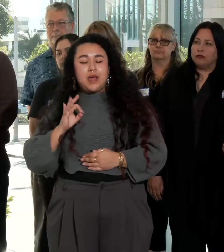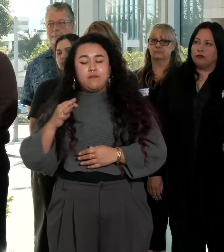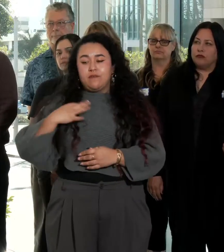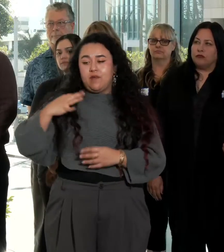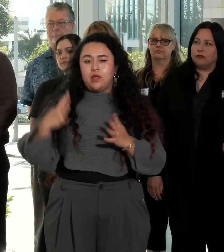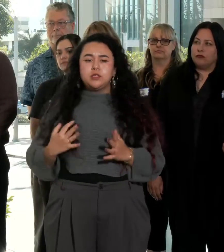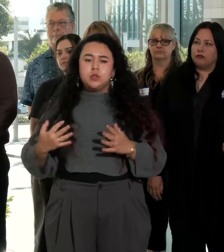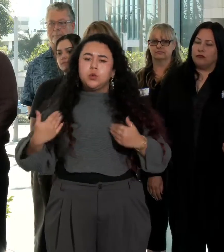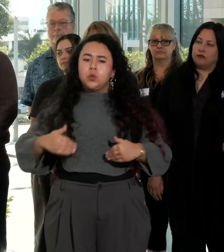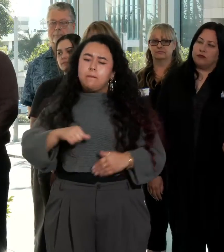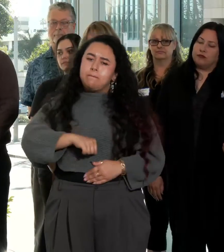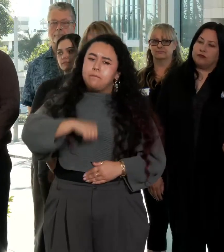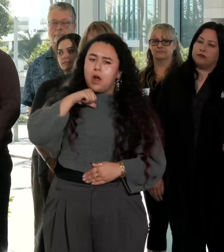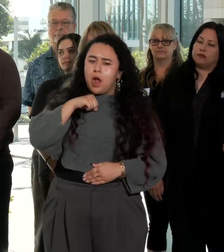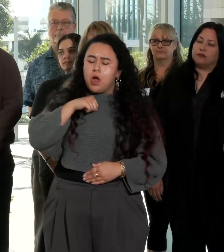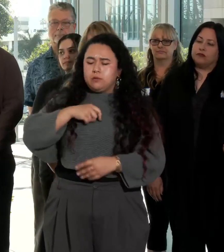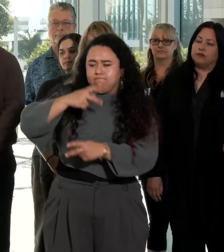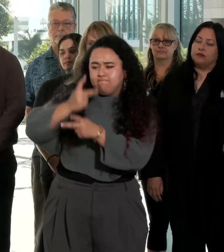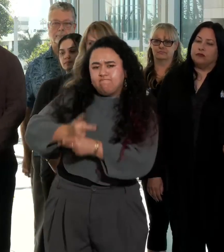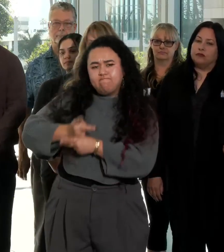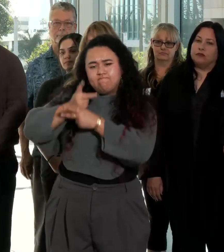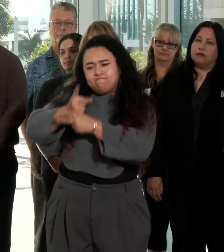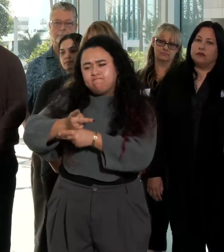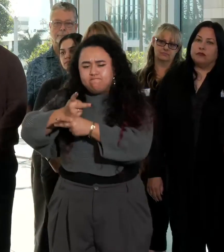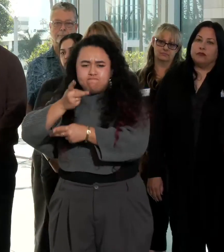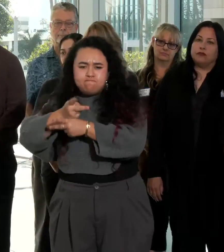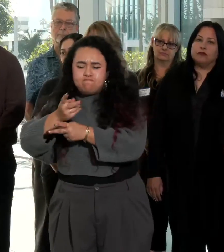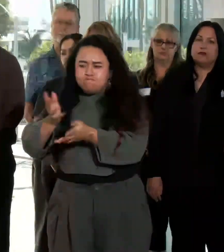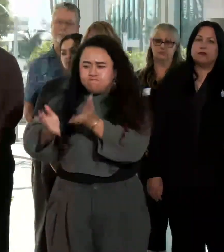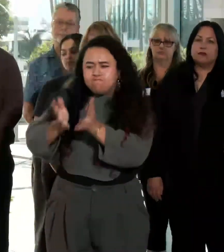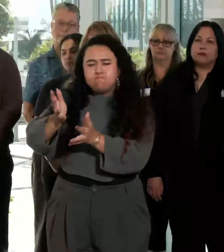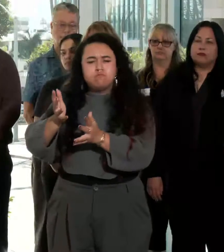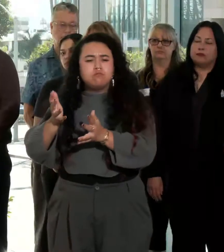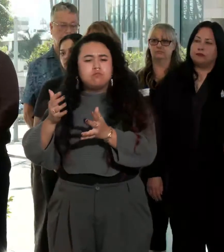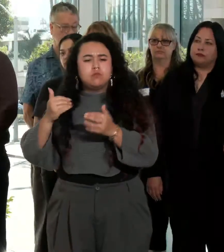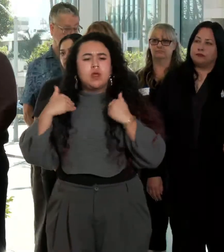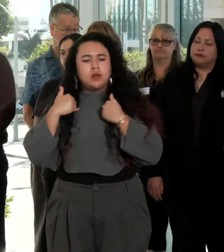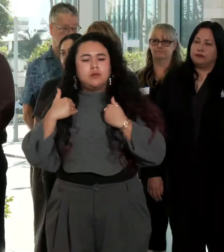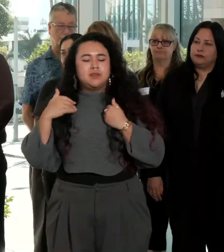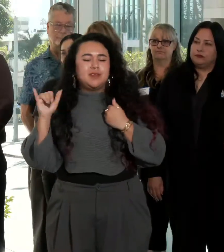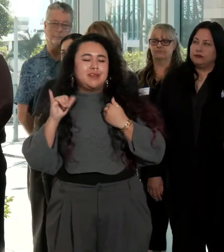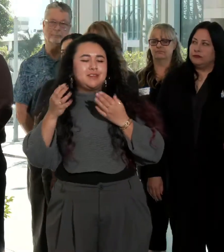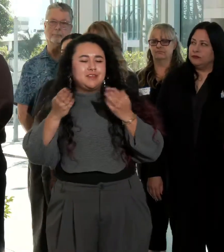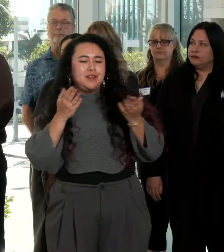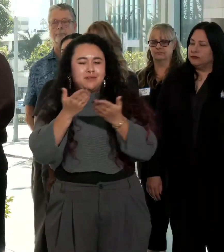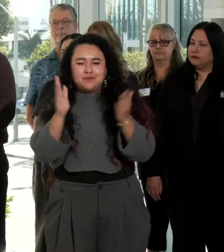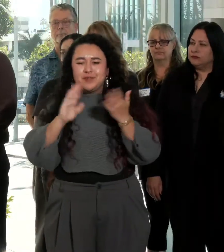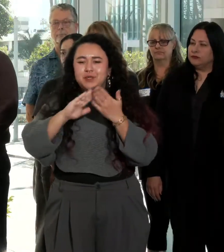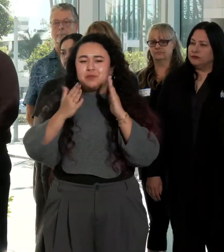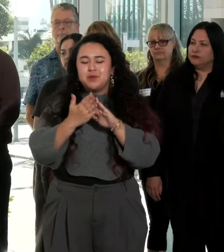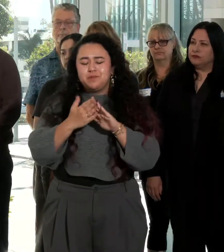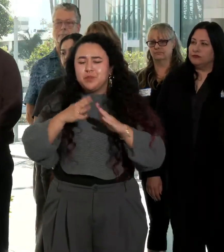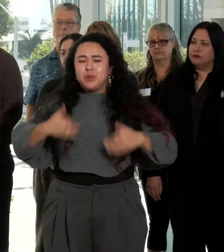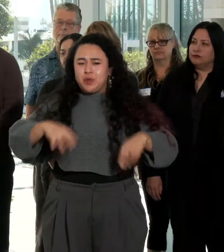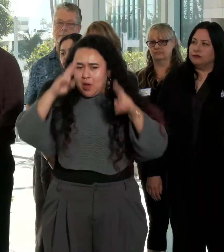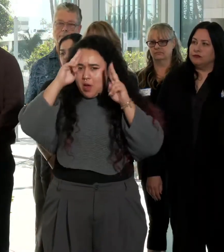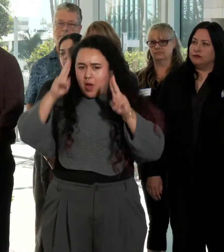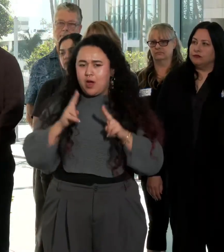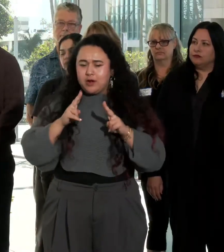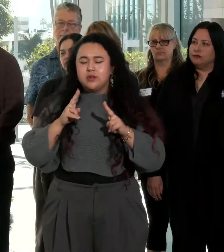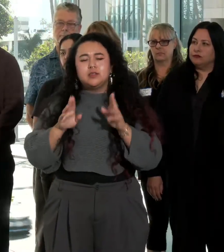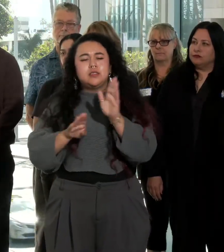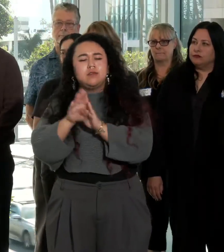take great pride in caring for our animals and serving the community. It is an honor to